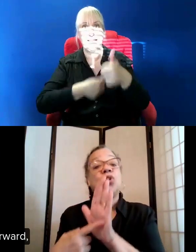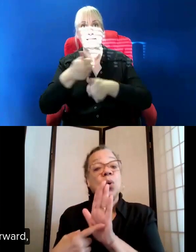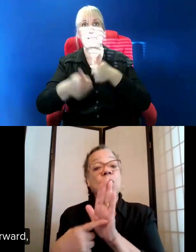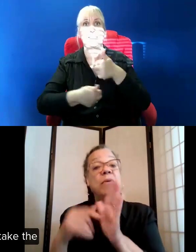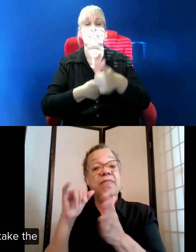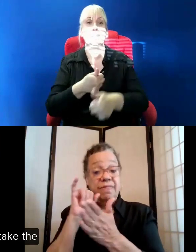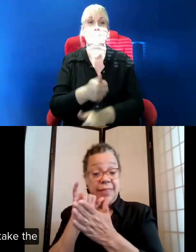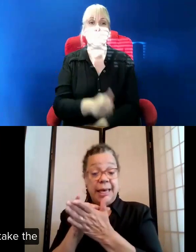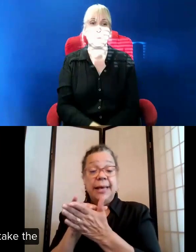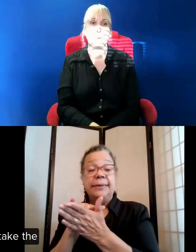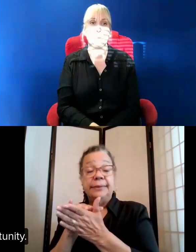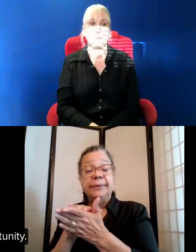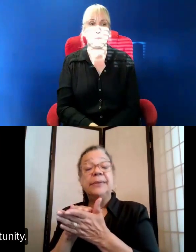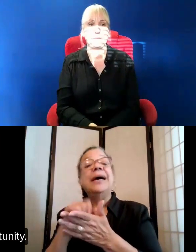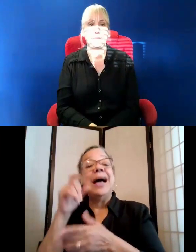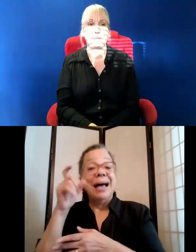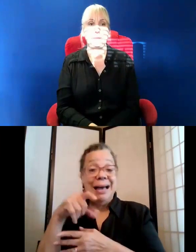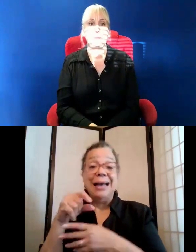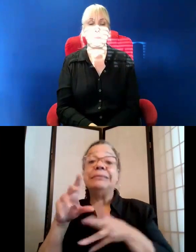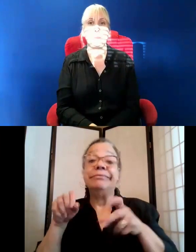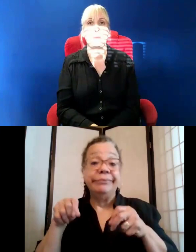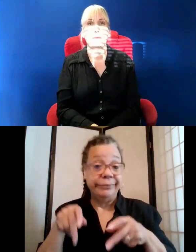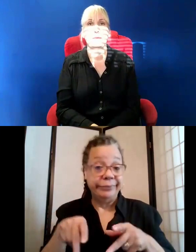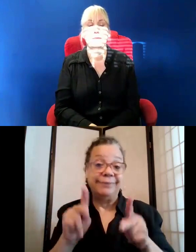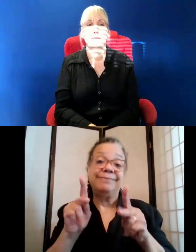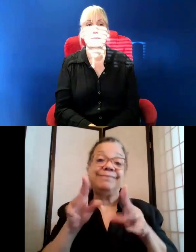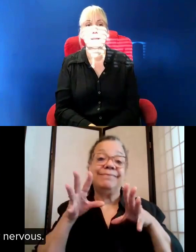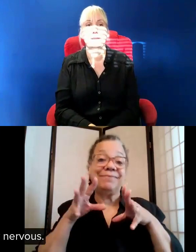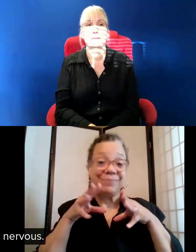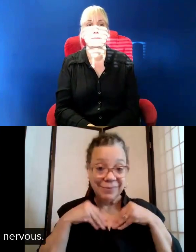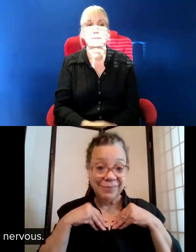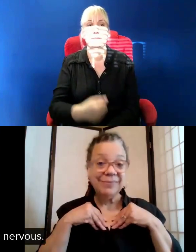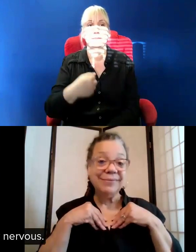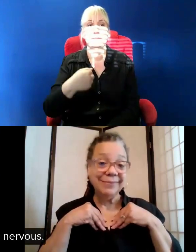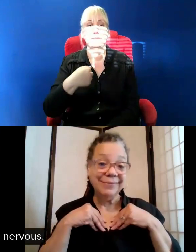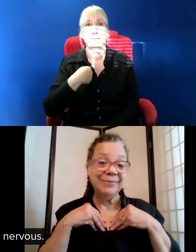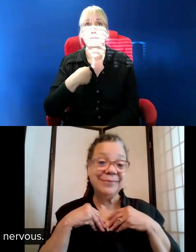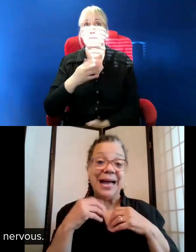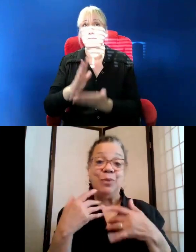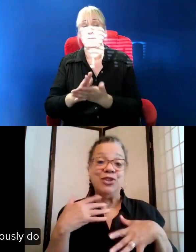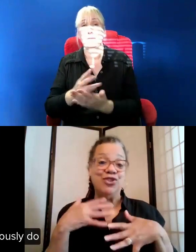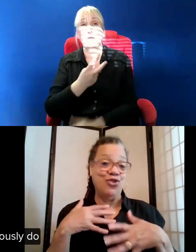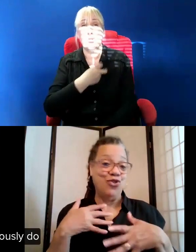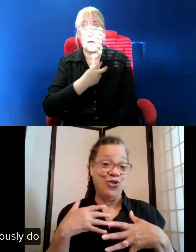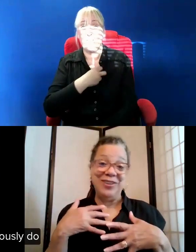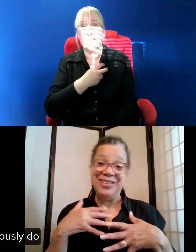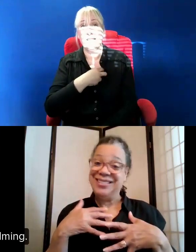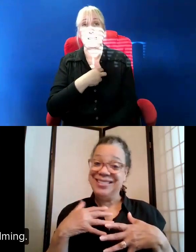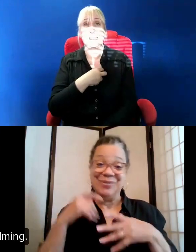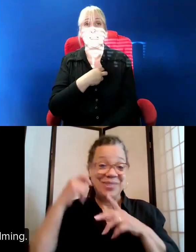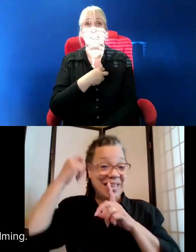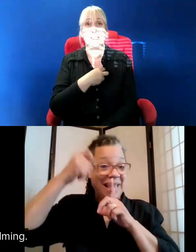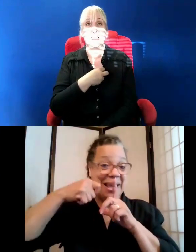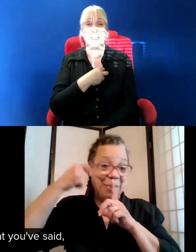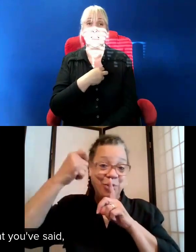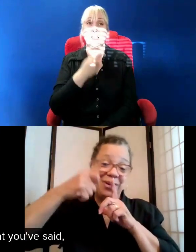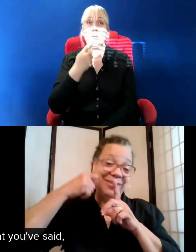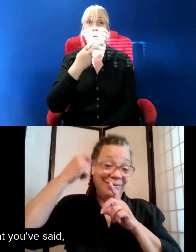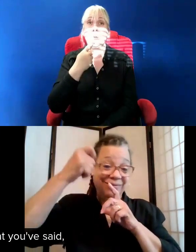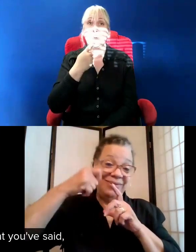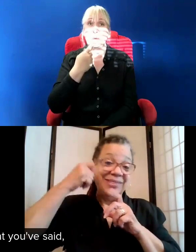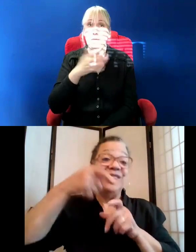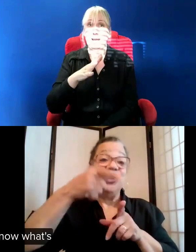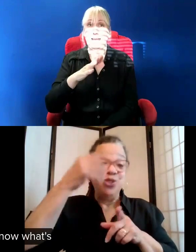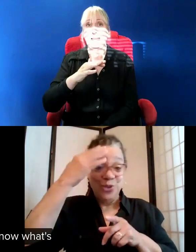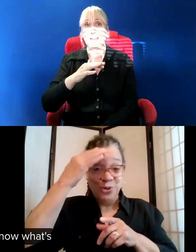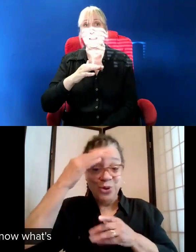that forward, I had to take the opportunity. I was very nervous. You obviously do your filming, you know what